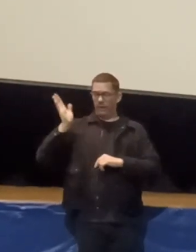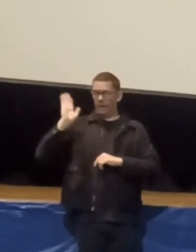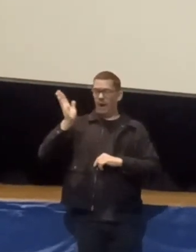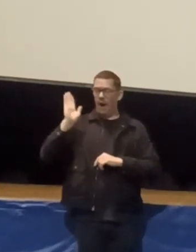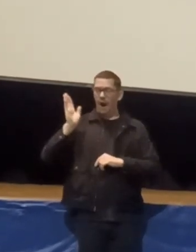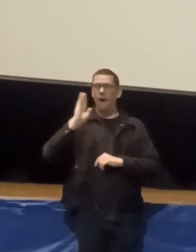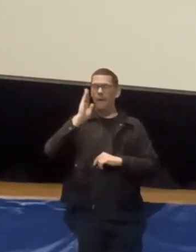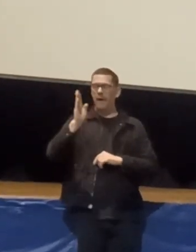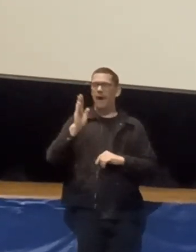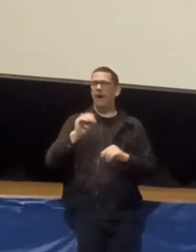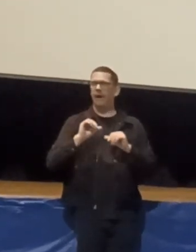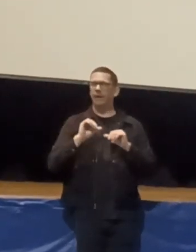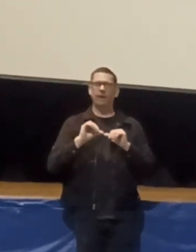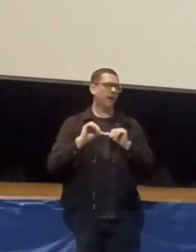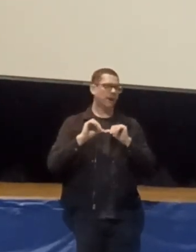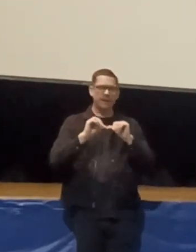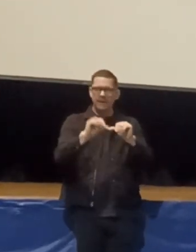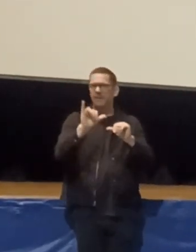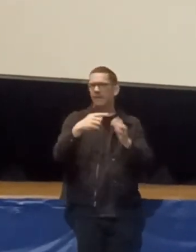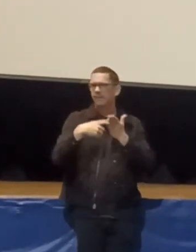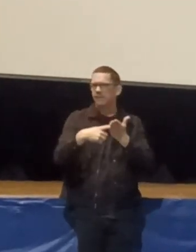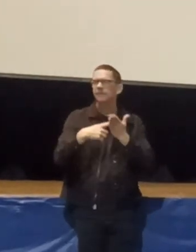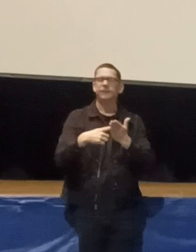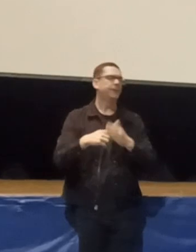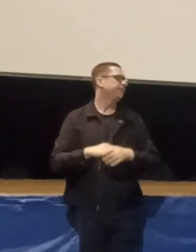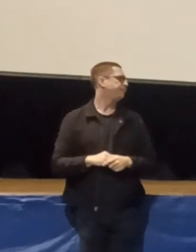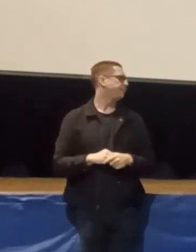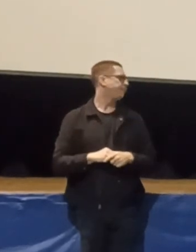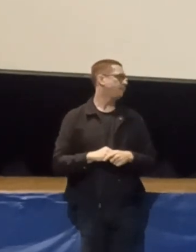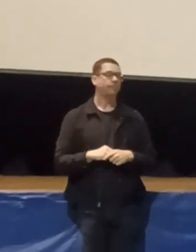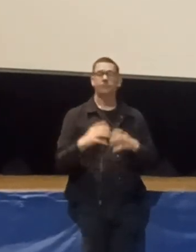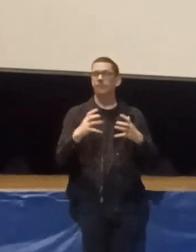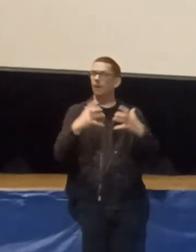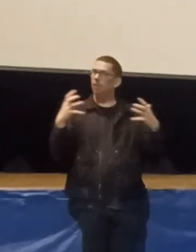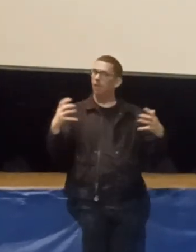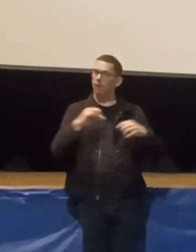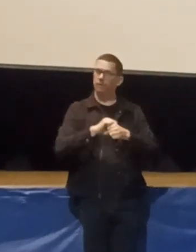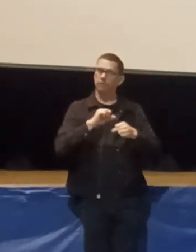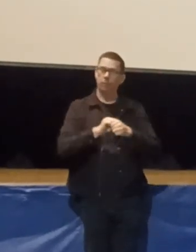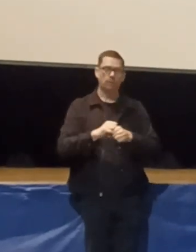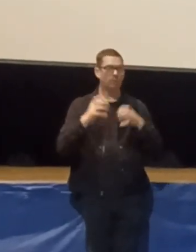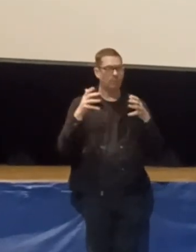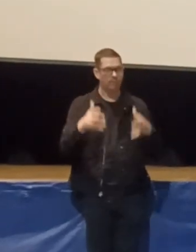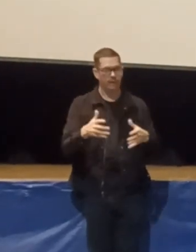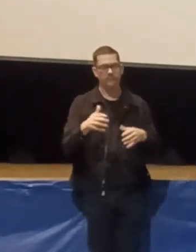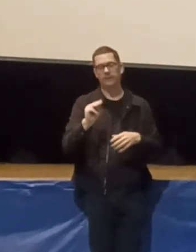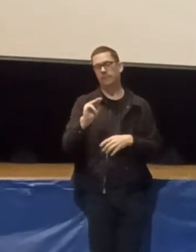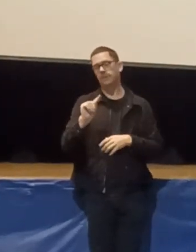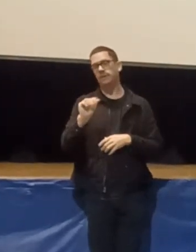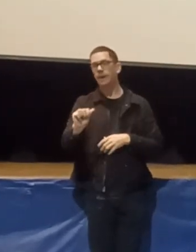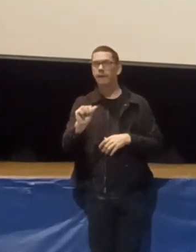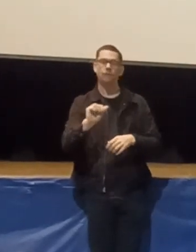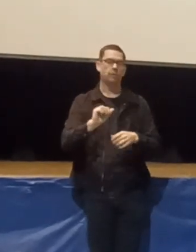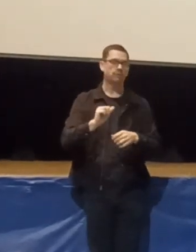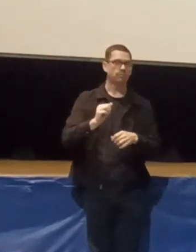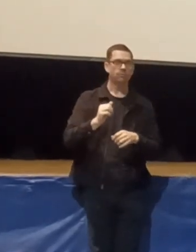we'll continue that discussion. There's a lot of work to be done on the MbTA, both in construction, but